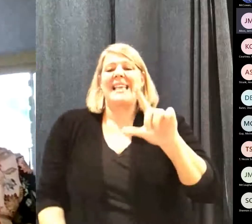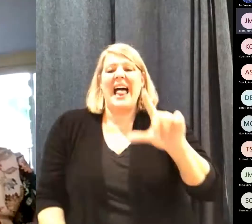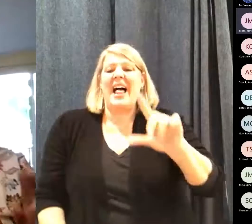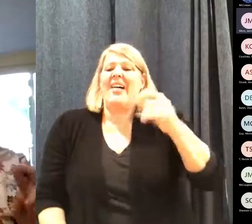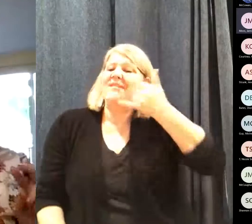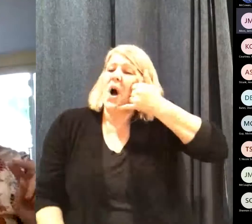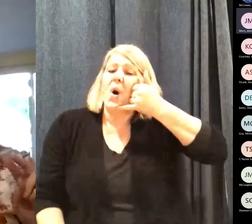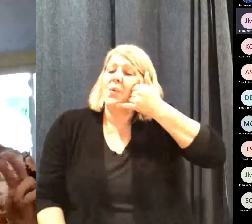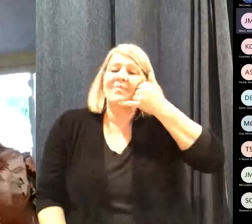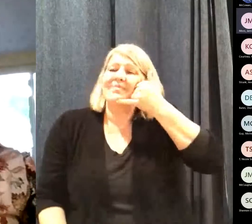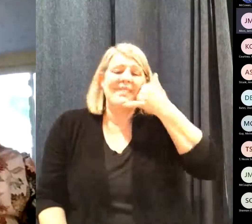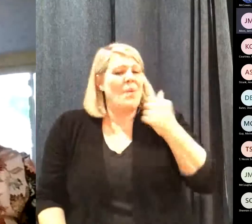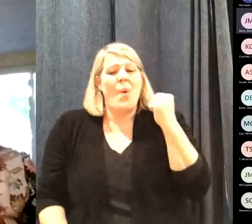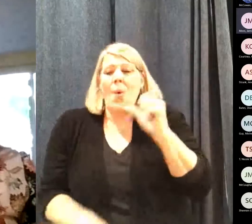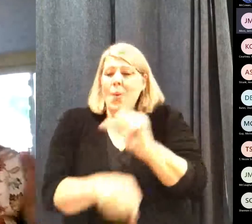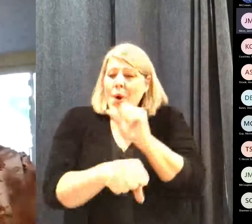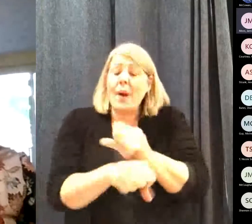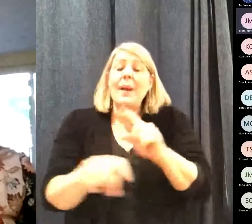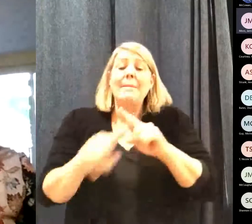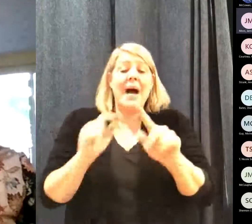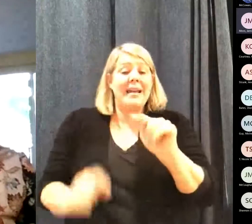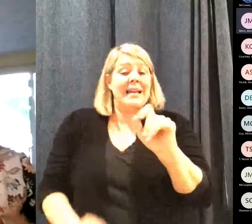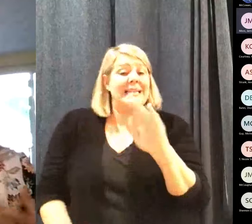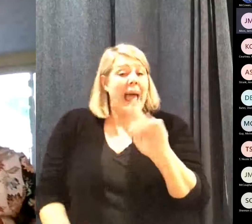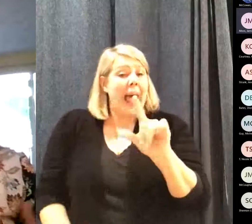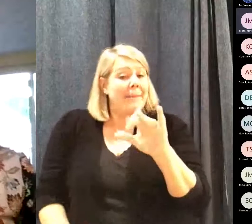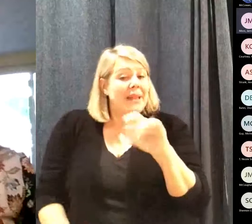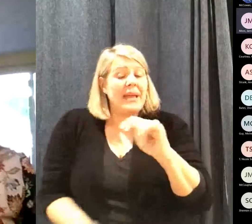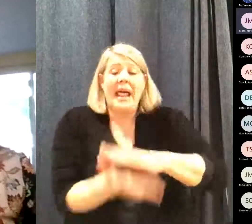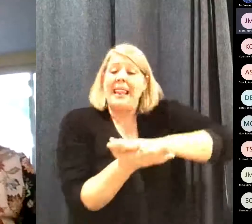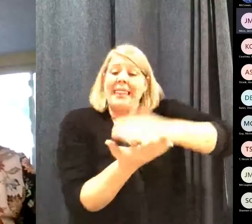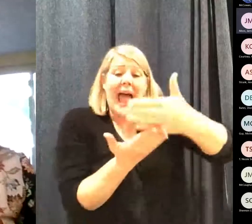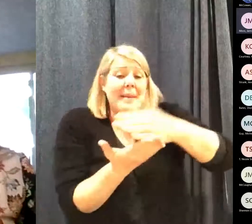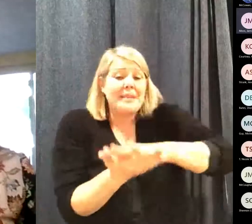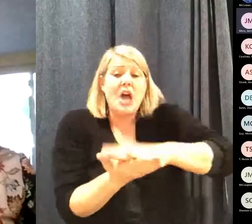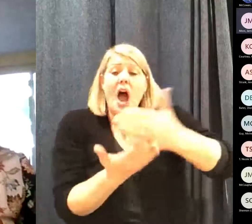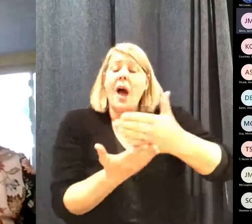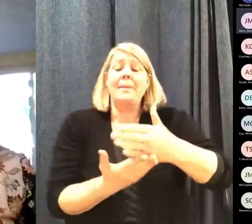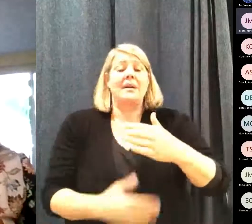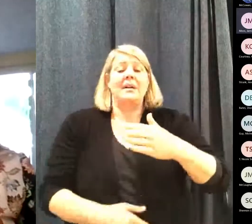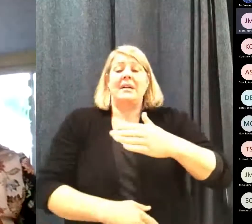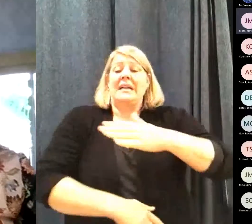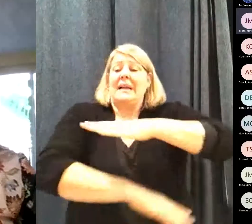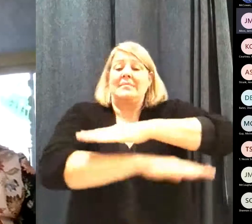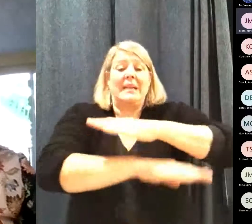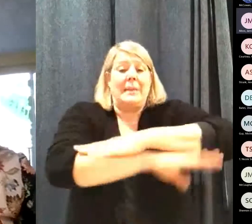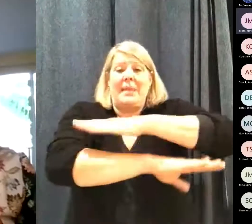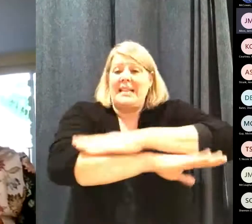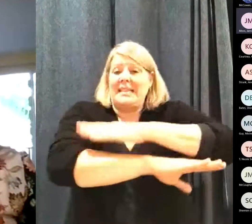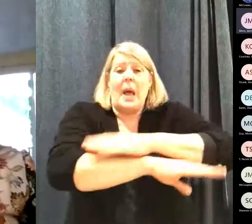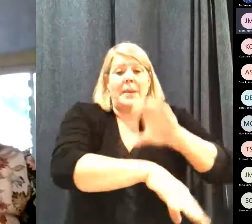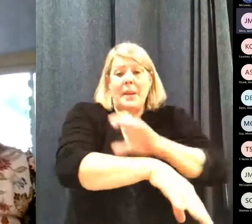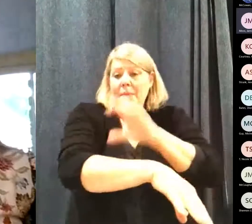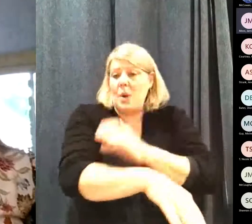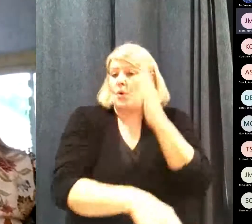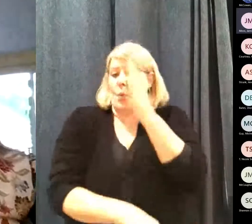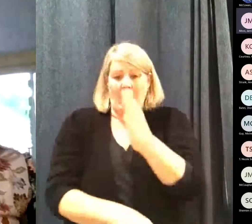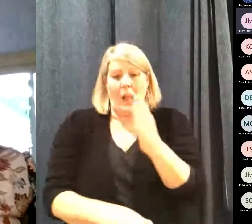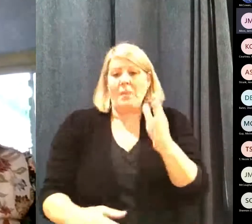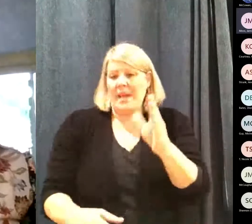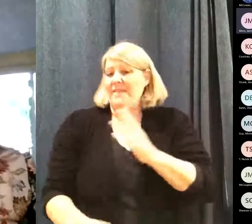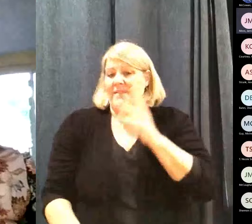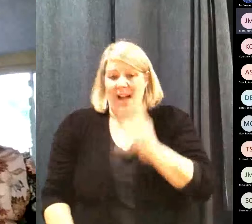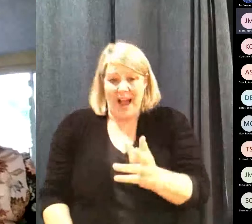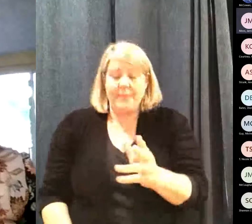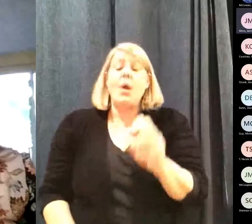work, but tablets, laptops, desktops, all of those things are accessible for the DirectSTEP courses. So what I'm going